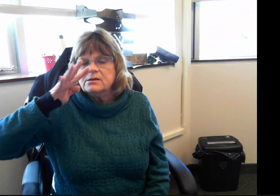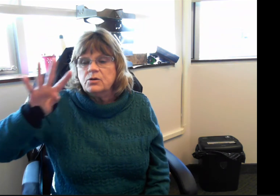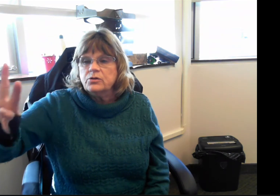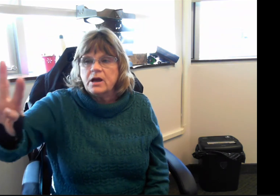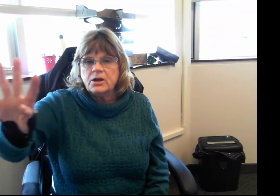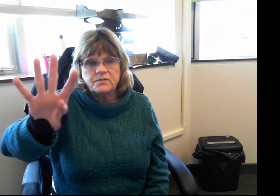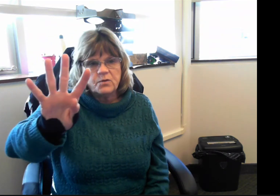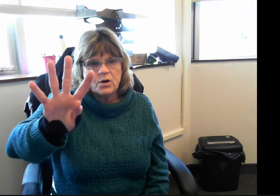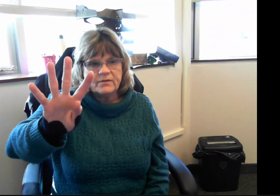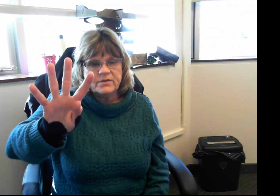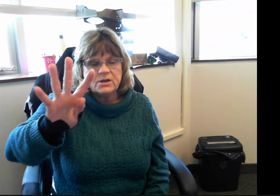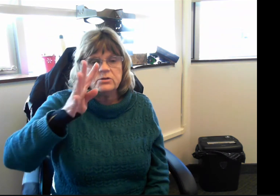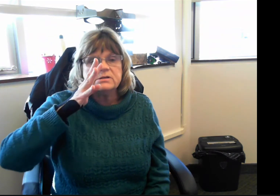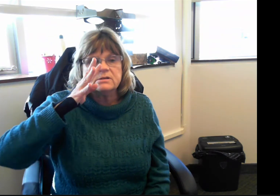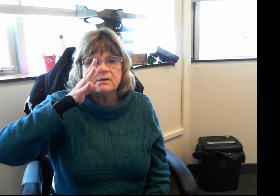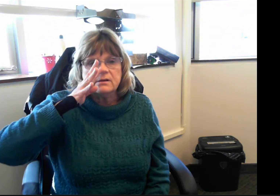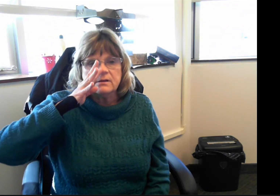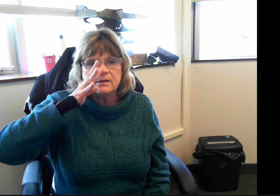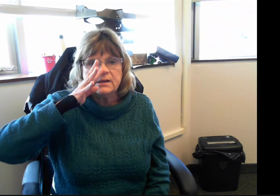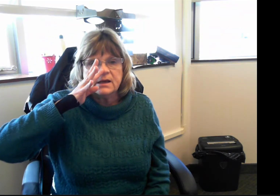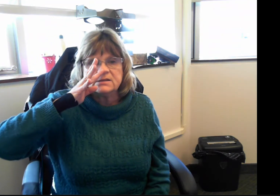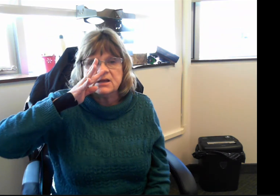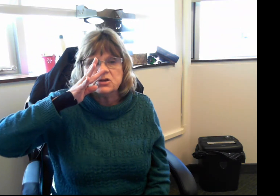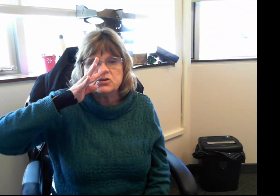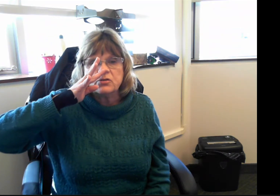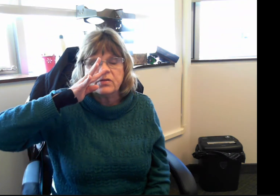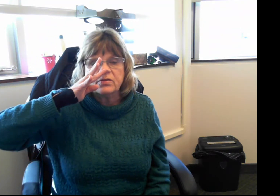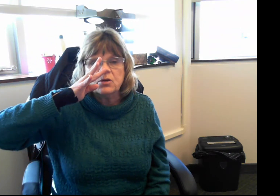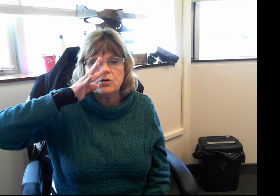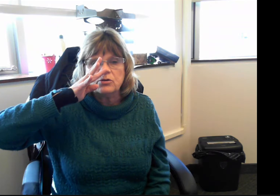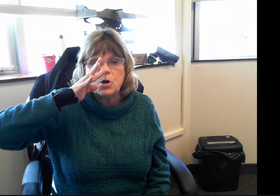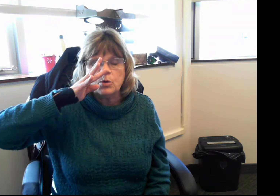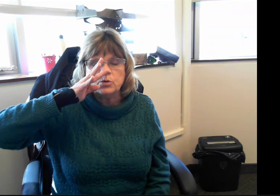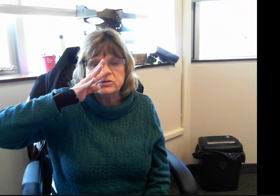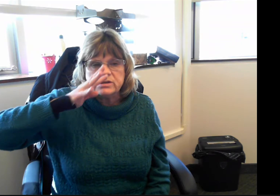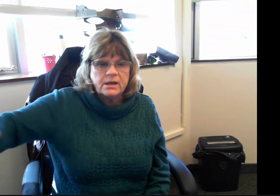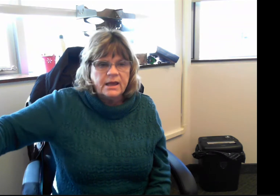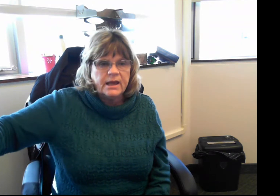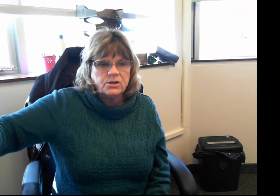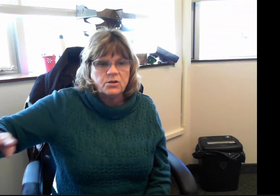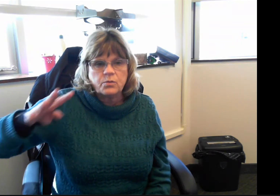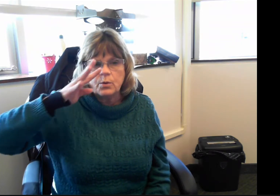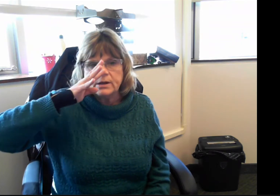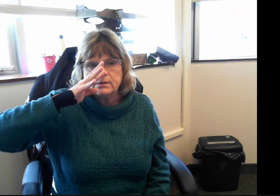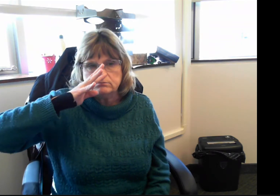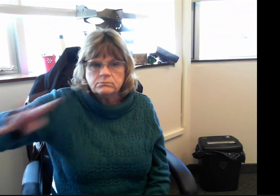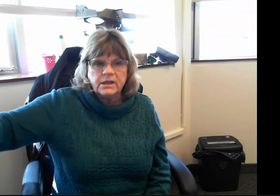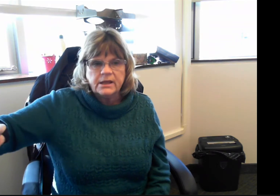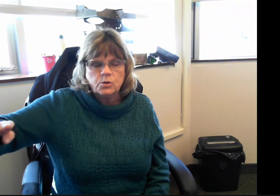So you've got your 4 fingers, index touches your nose, and you throw it.